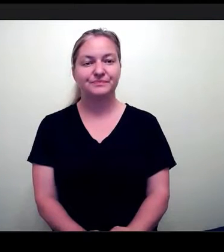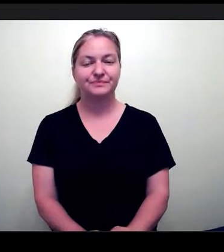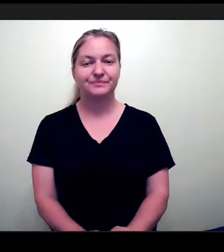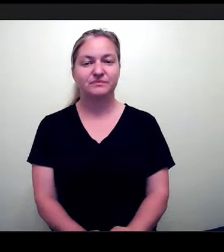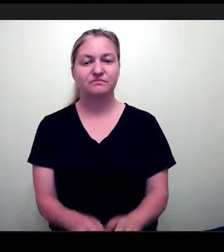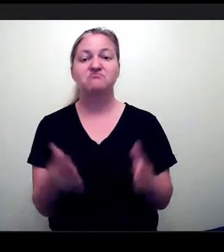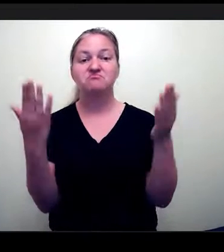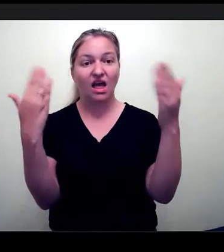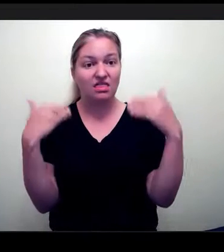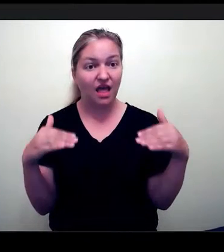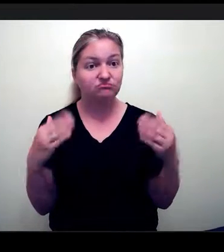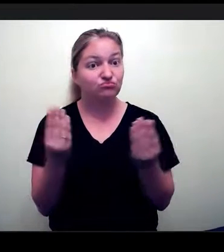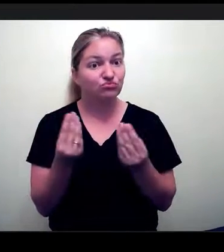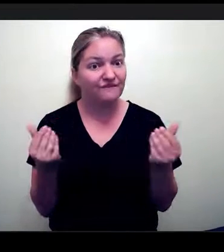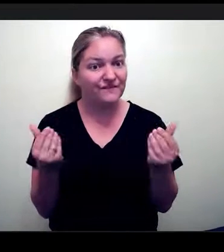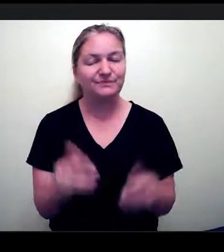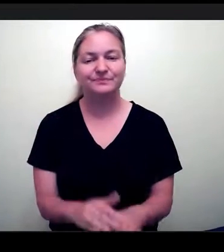And then we solve.